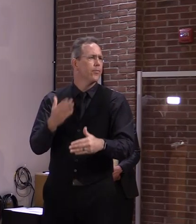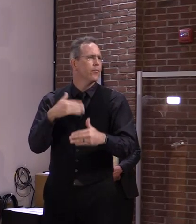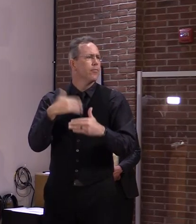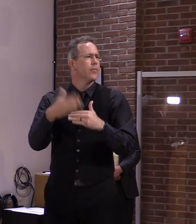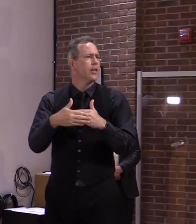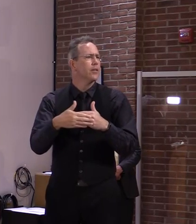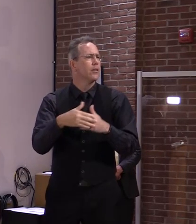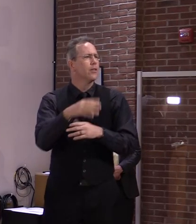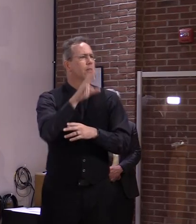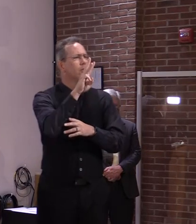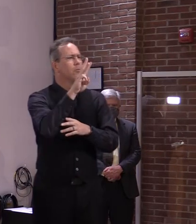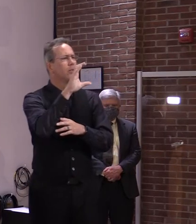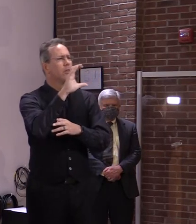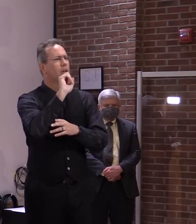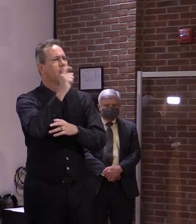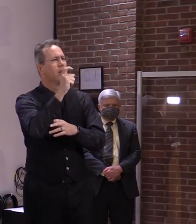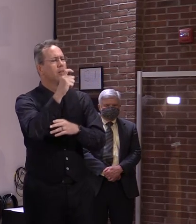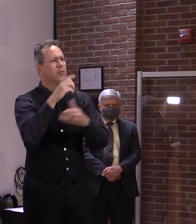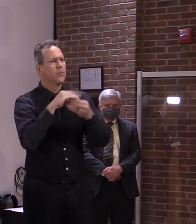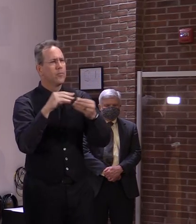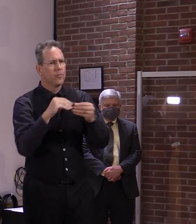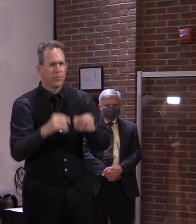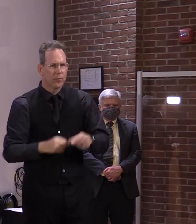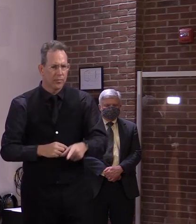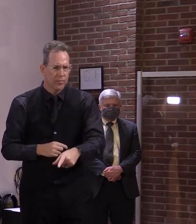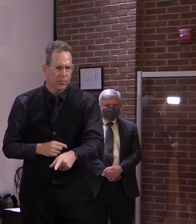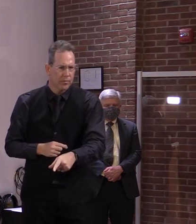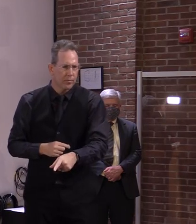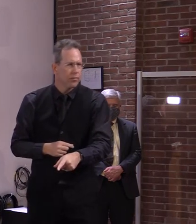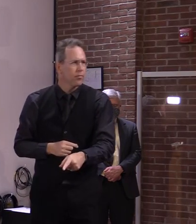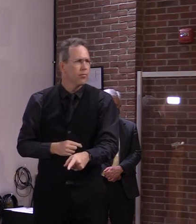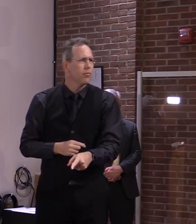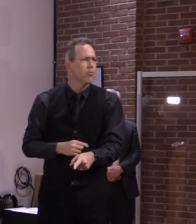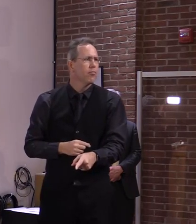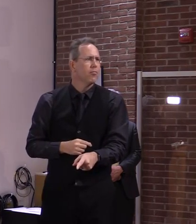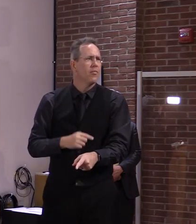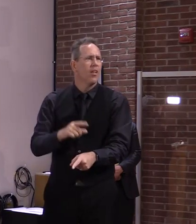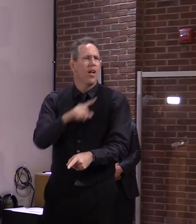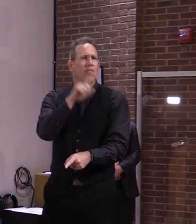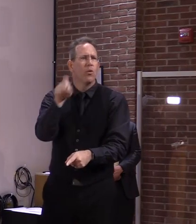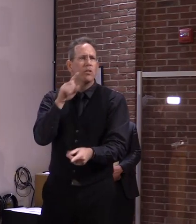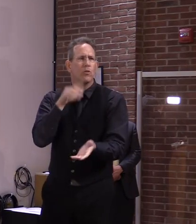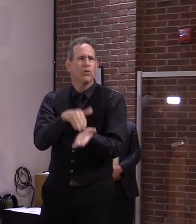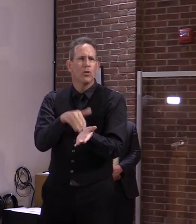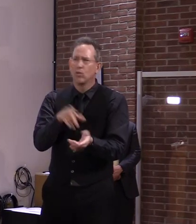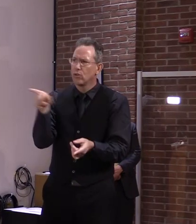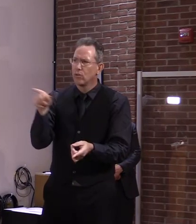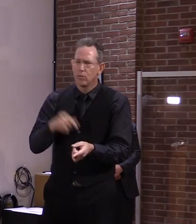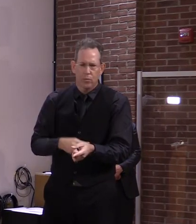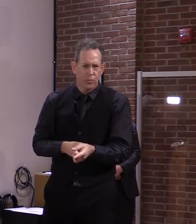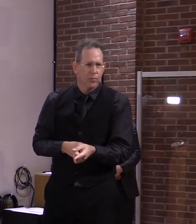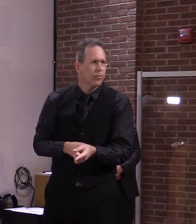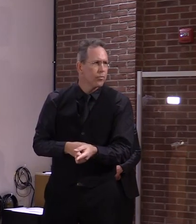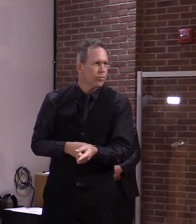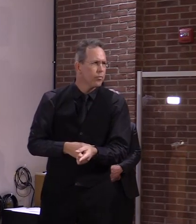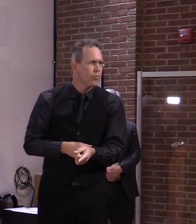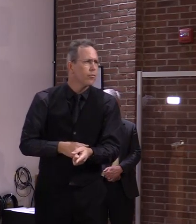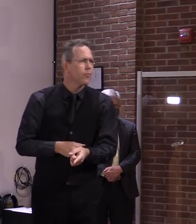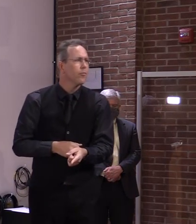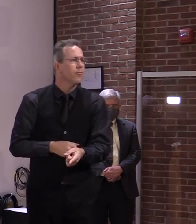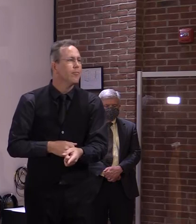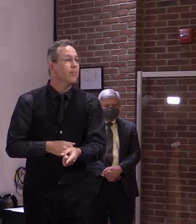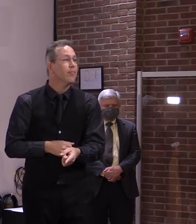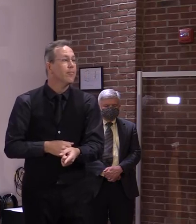Hi. Well, probably it's a question that Dr. Levine will want to weigh in on. Vaccines we know are very effective, but they are not